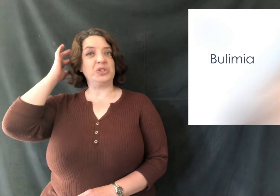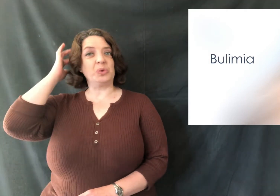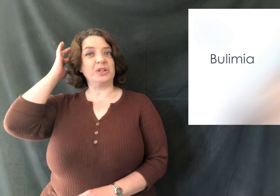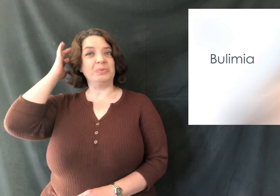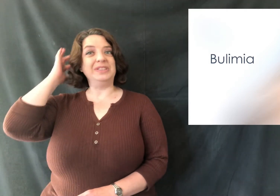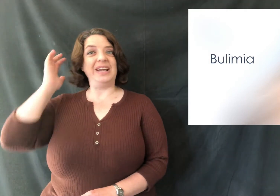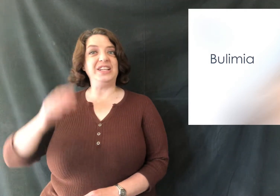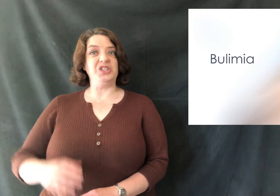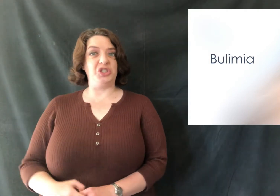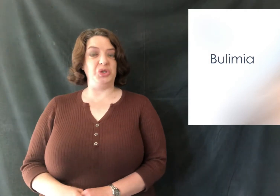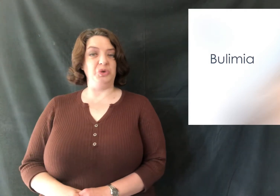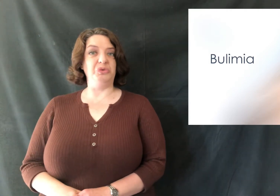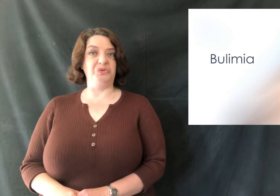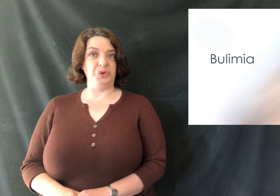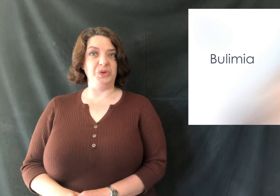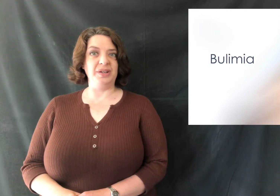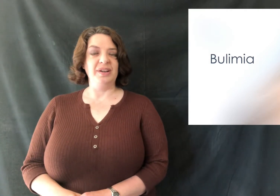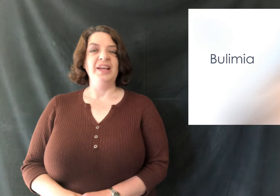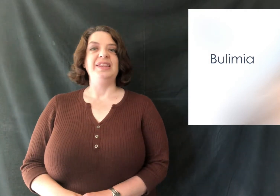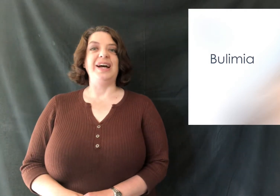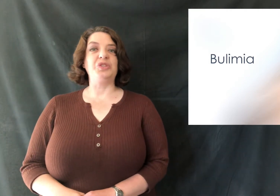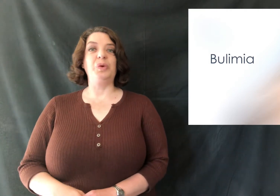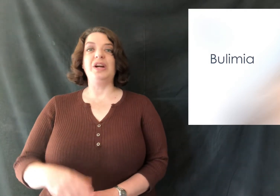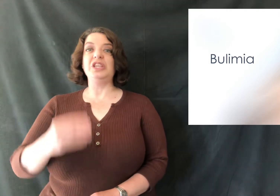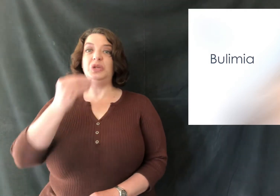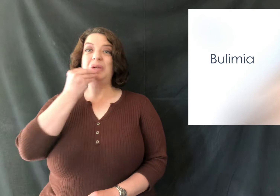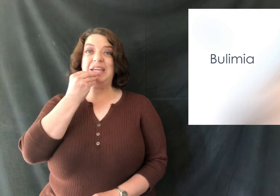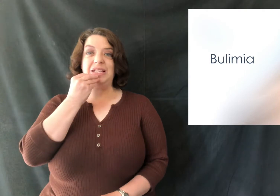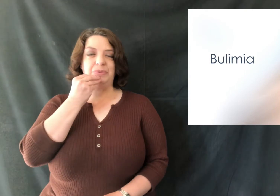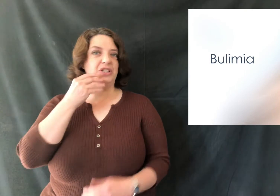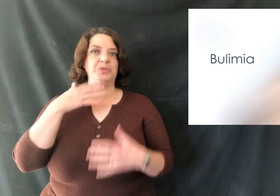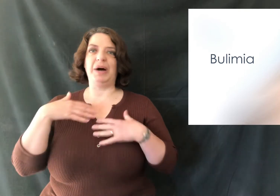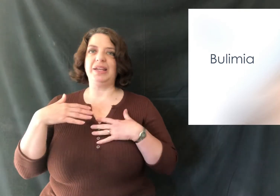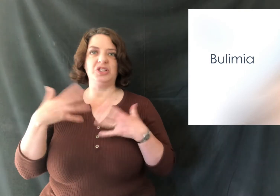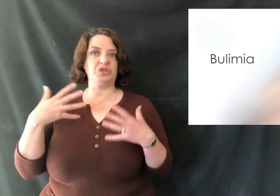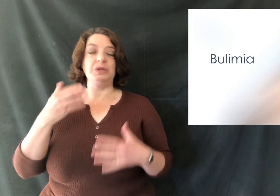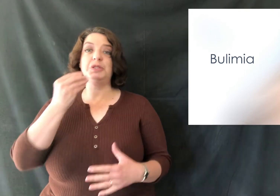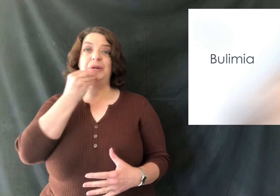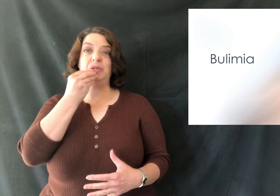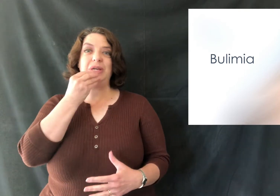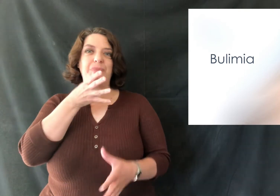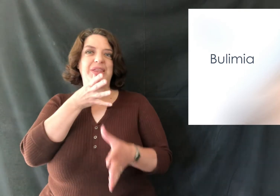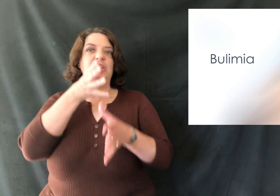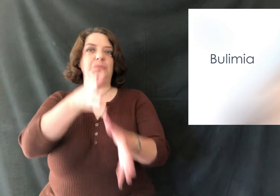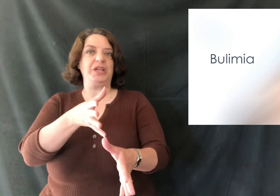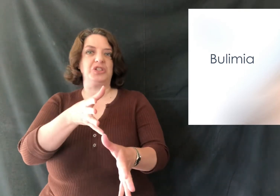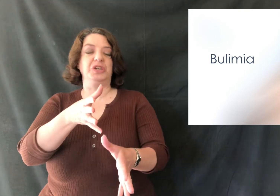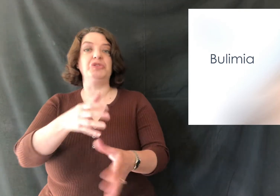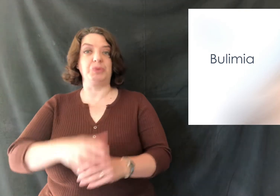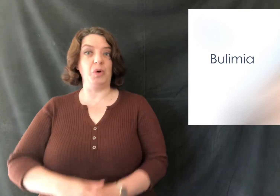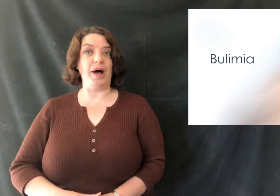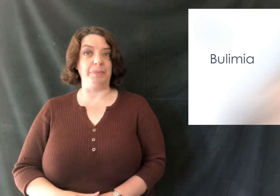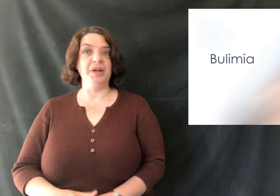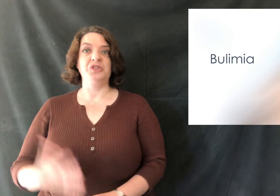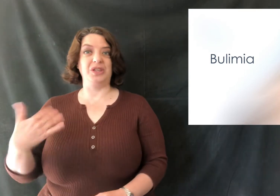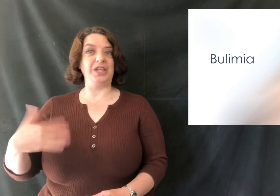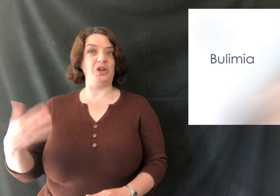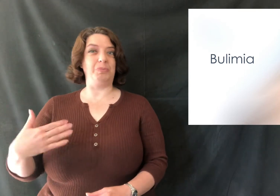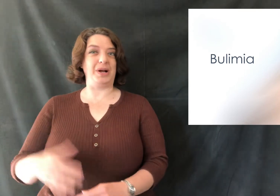disorder related to food. That's where you eat because your body just screams so bad you eat, but then you make yourself throw up so that you don't process